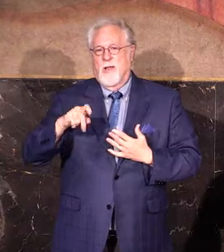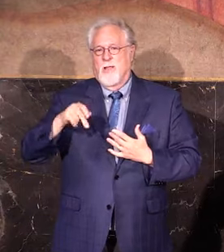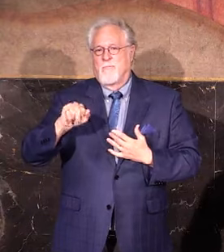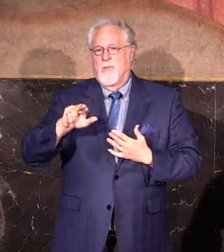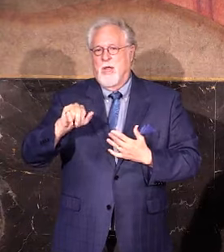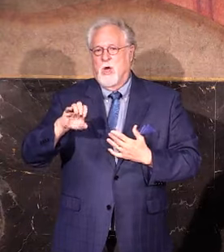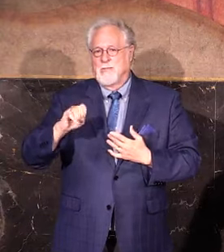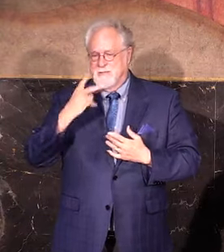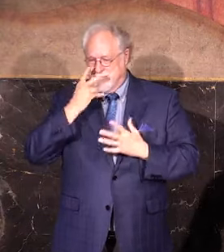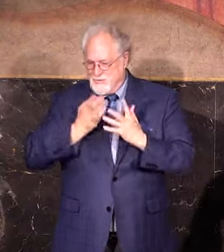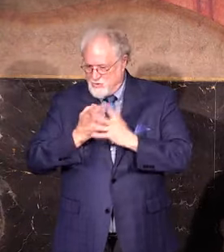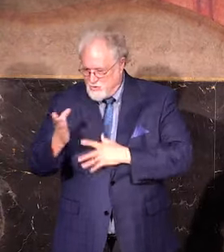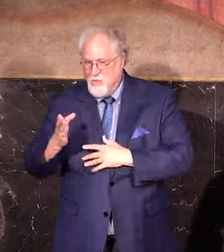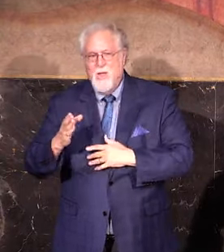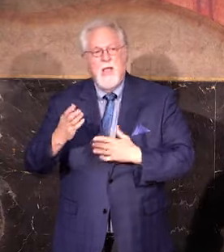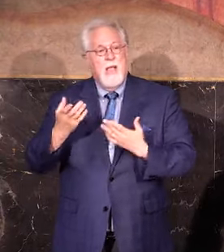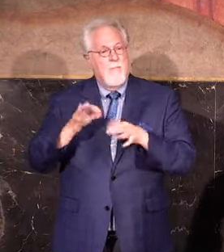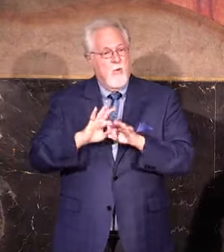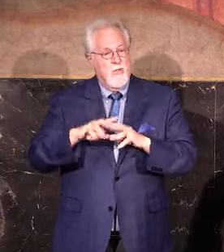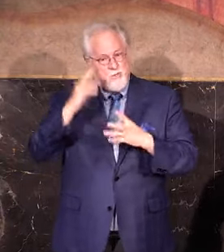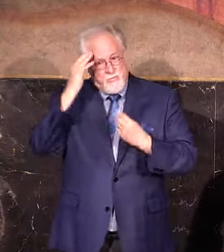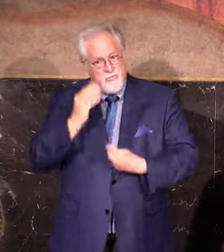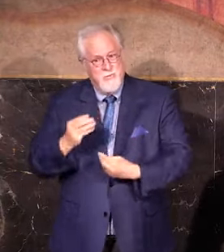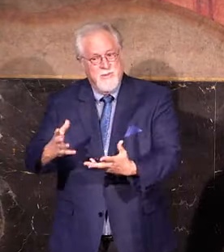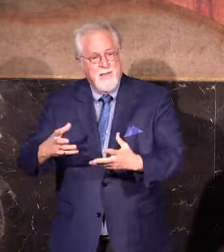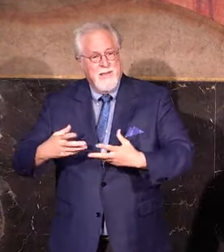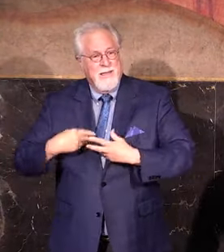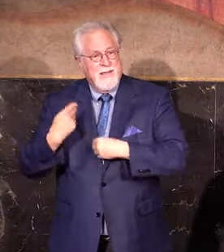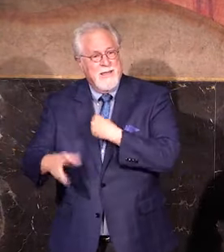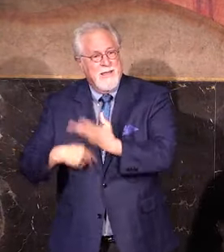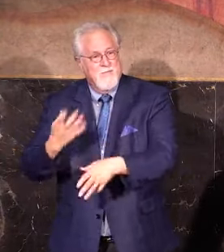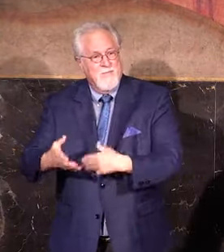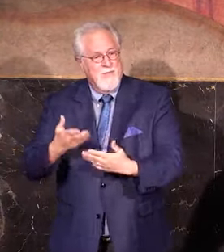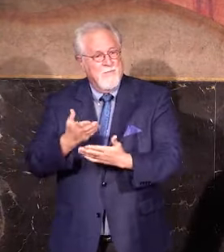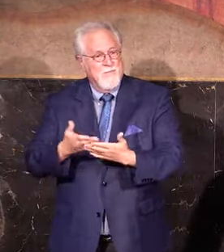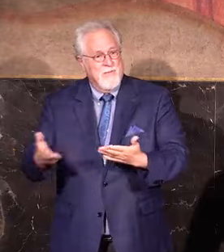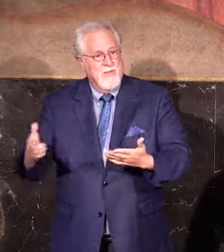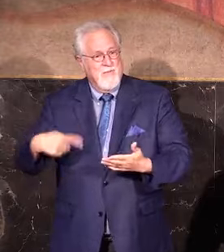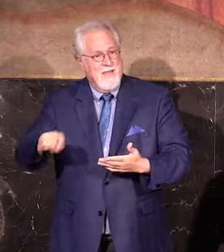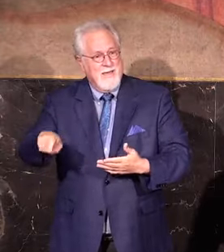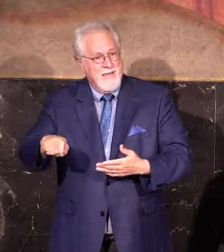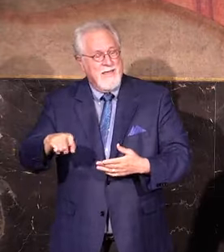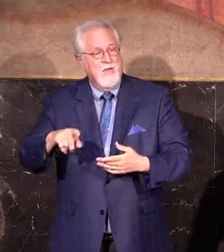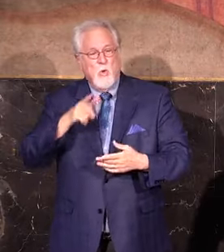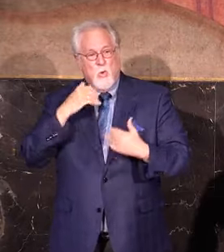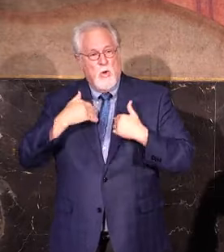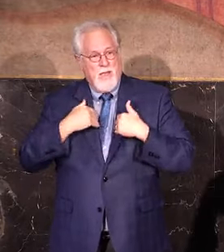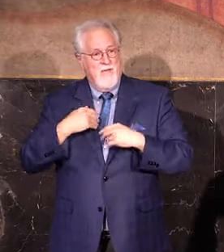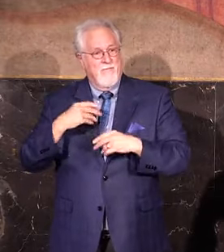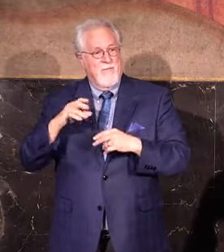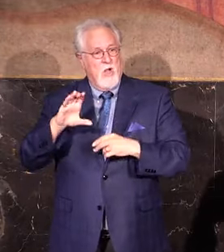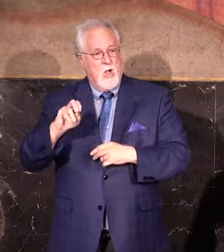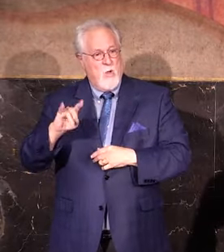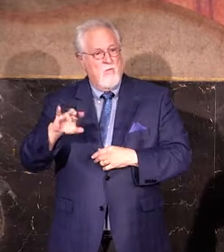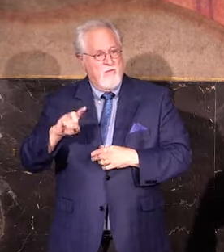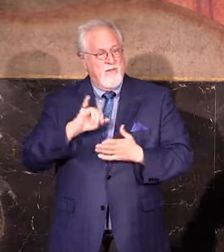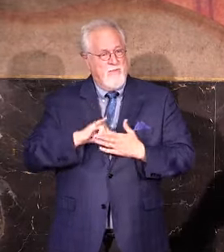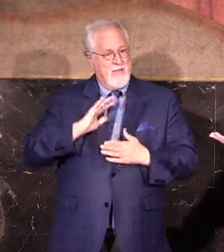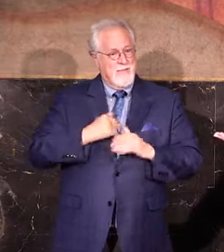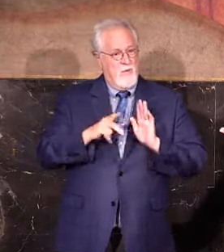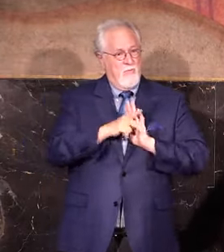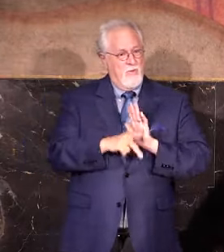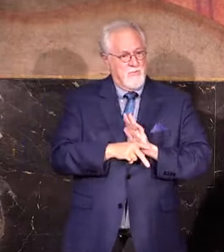getting resources to the people who are being diagnosed with COVID, that's what is our driving principle. And we're doing that in a way that